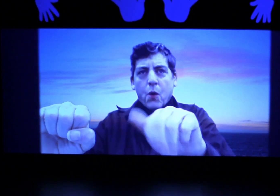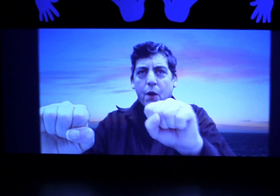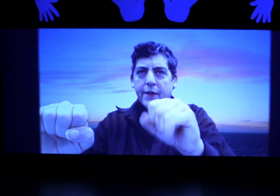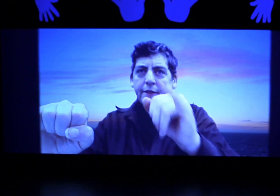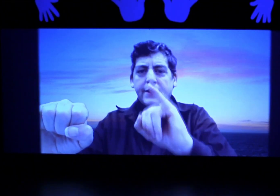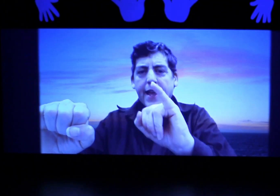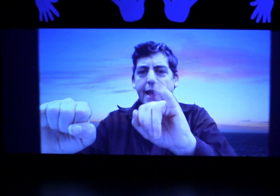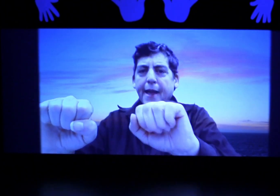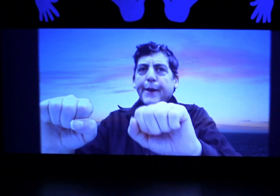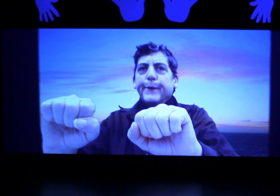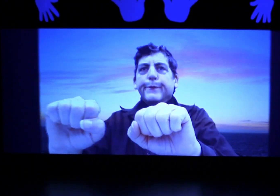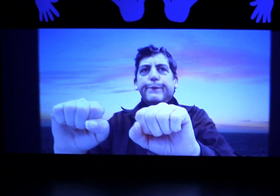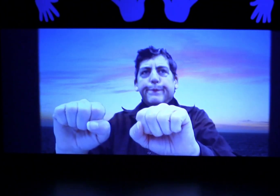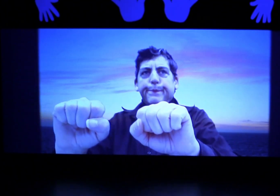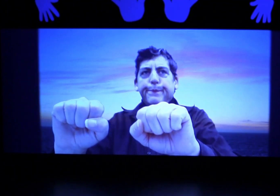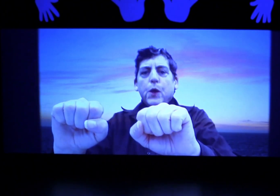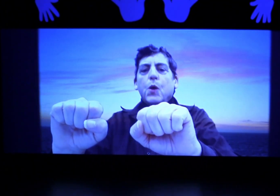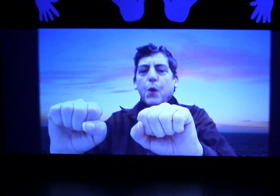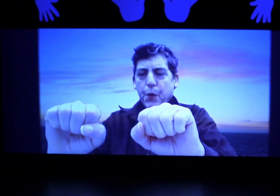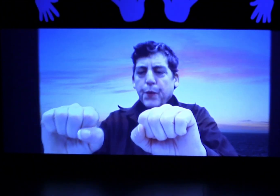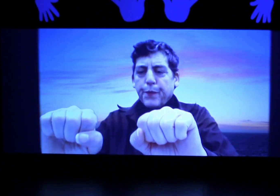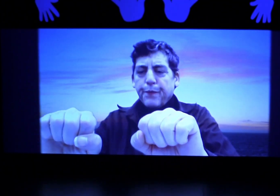Where was I? Oh, right.